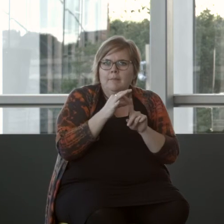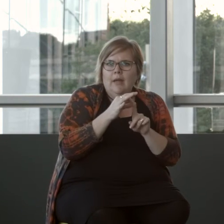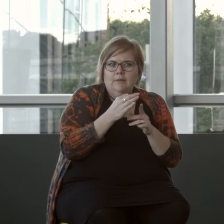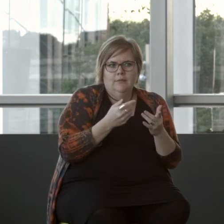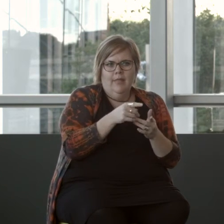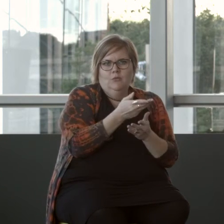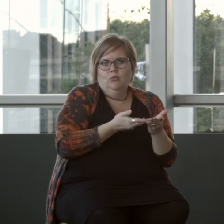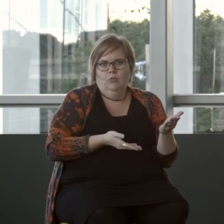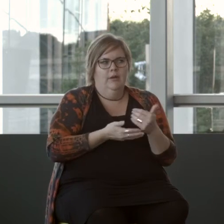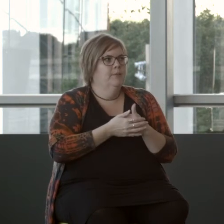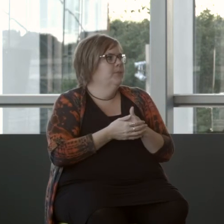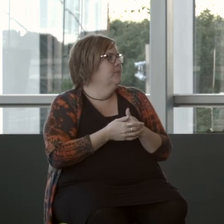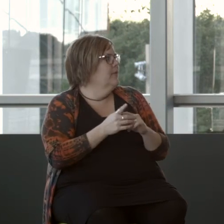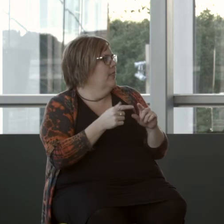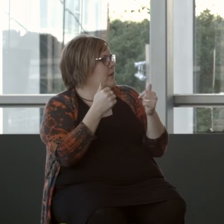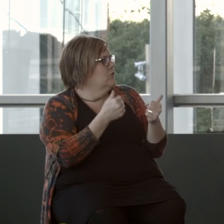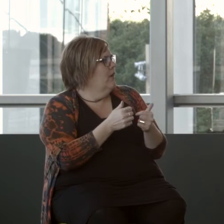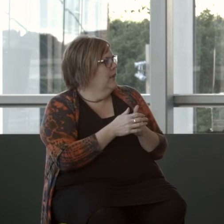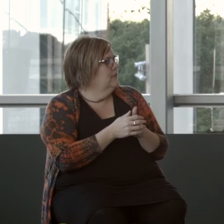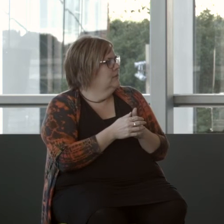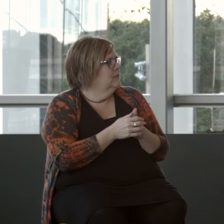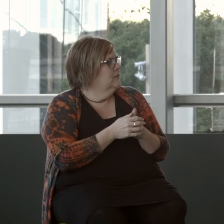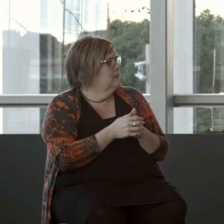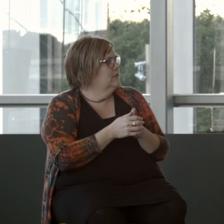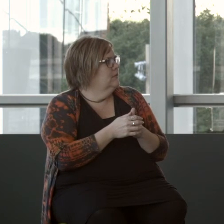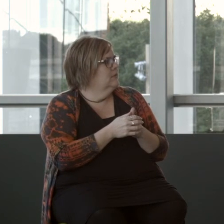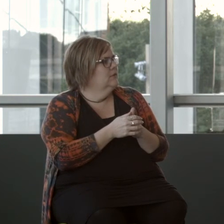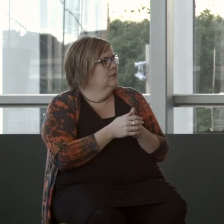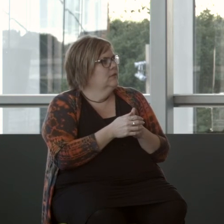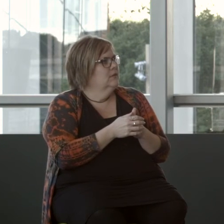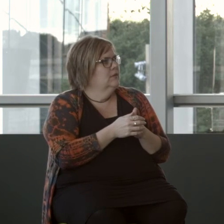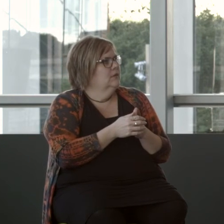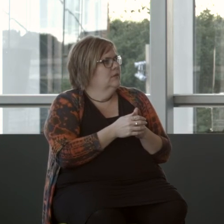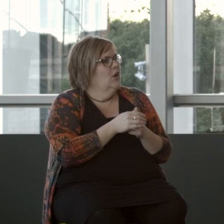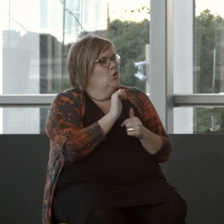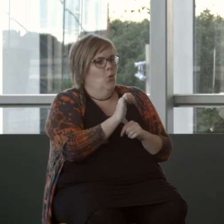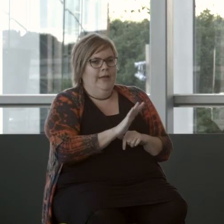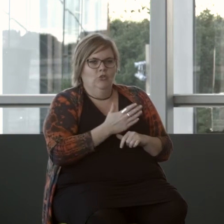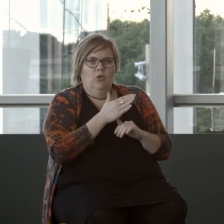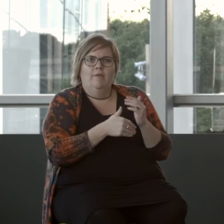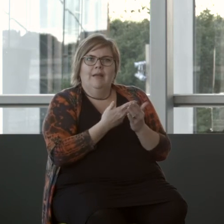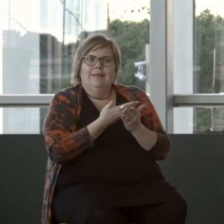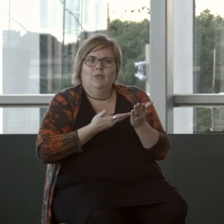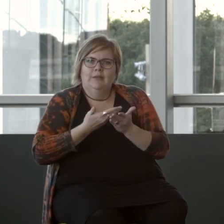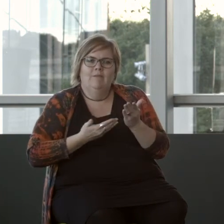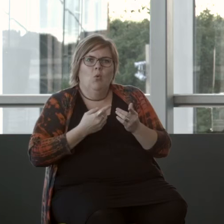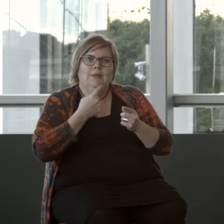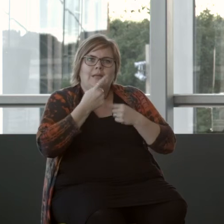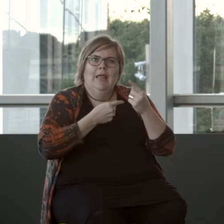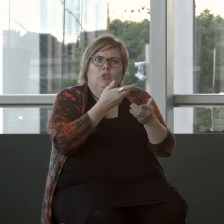to? Yeah. That's great. And your interest in narrative and storytelling, I think it's